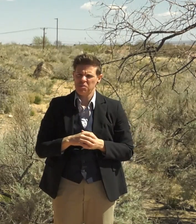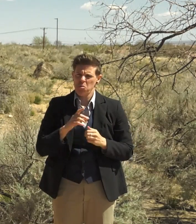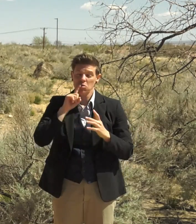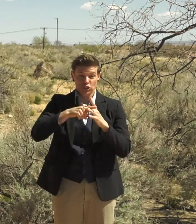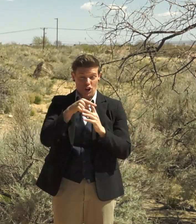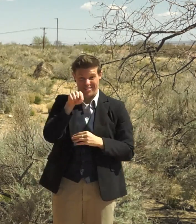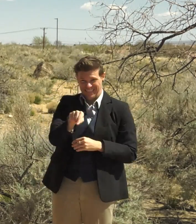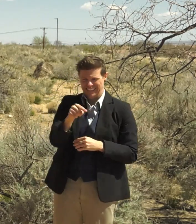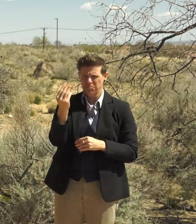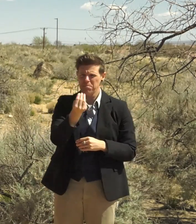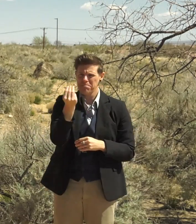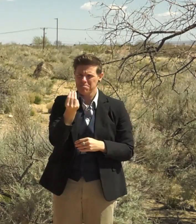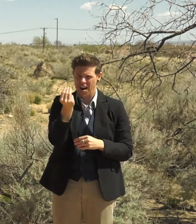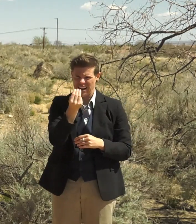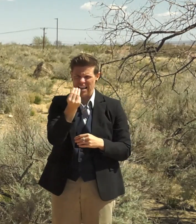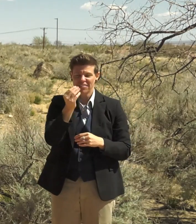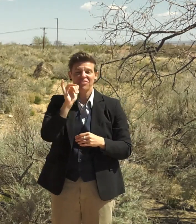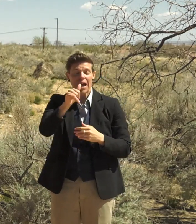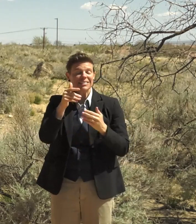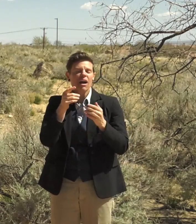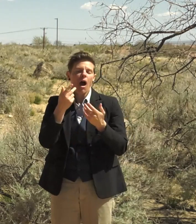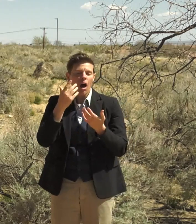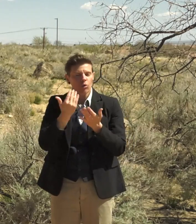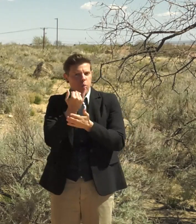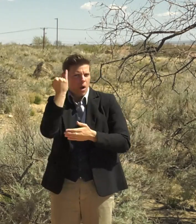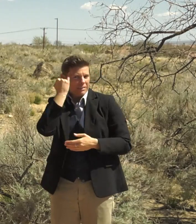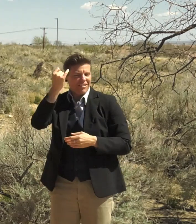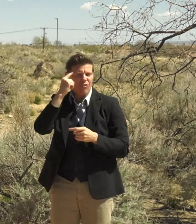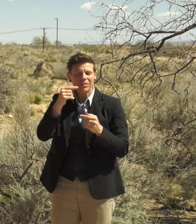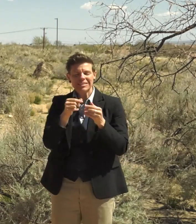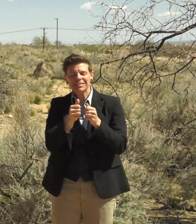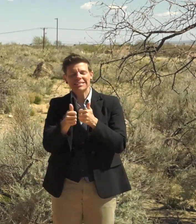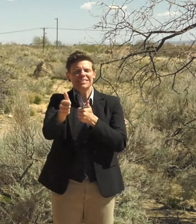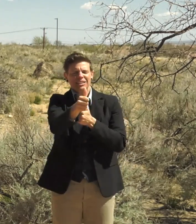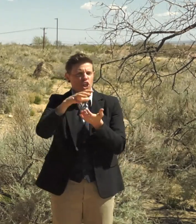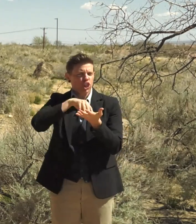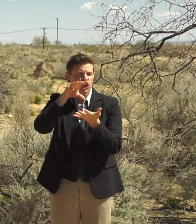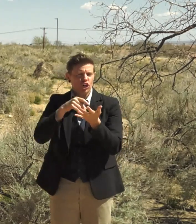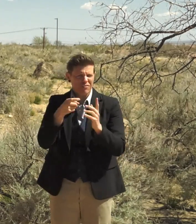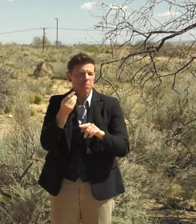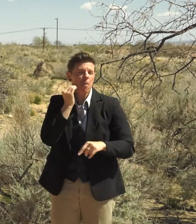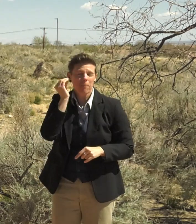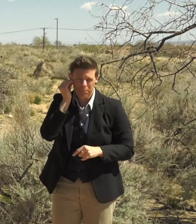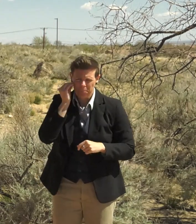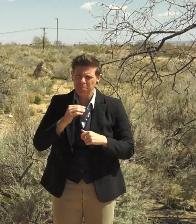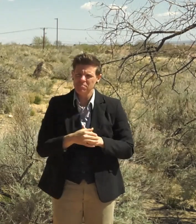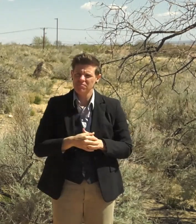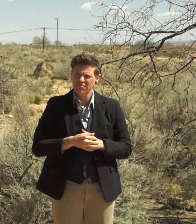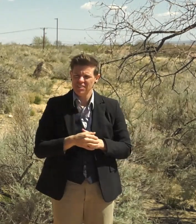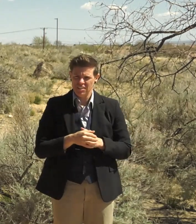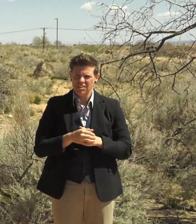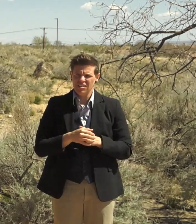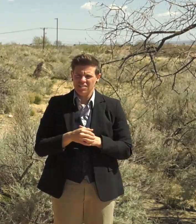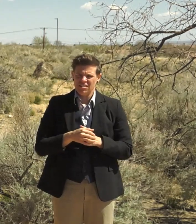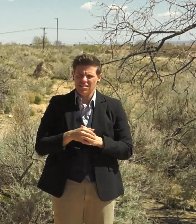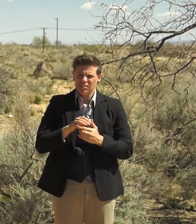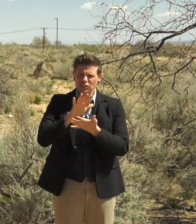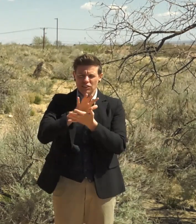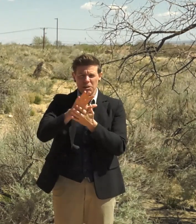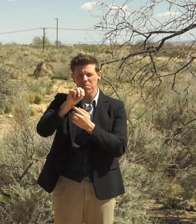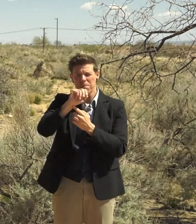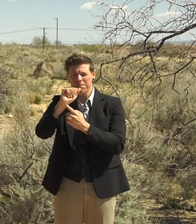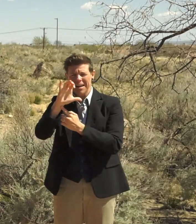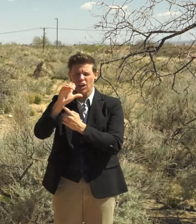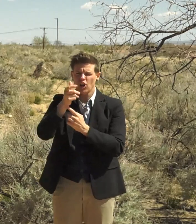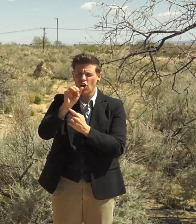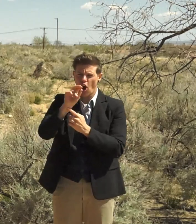learning program there. Also want to note that MacArthur School will no longer be a meal distribution site starting April 6th.